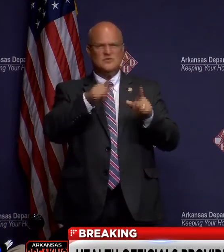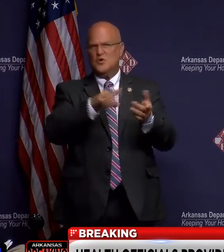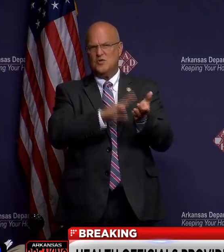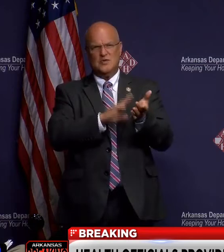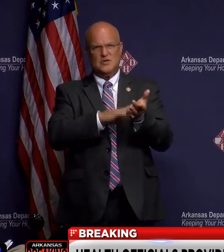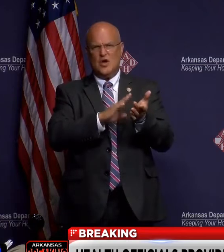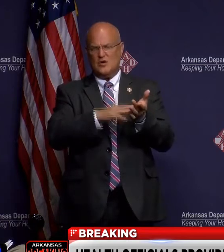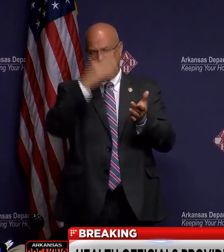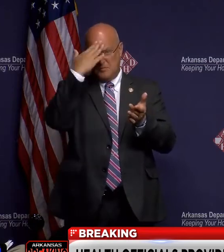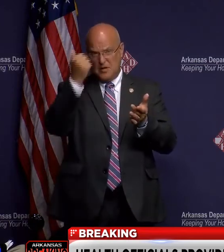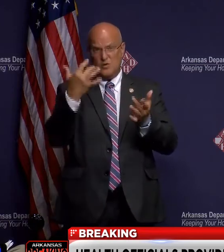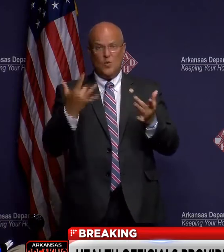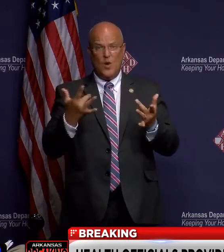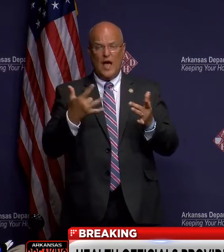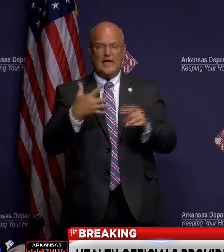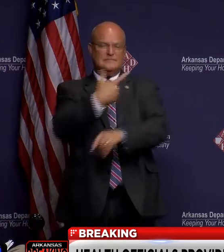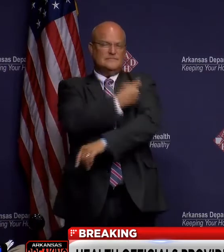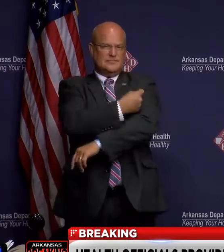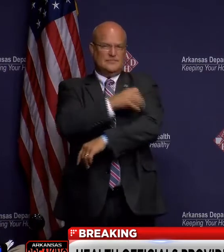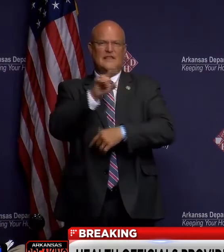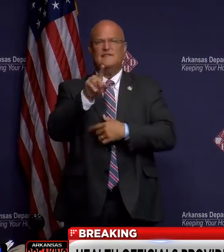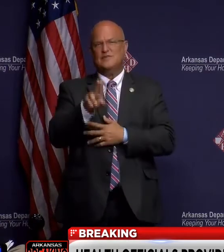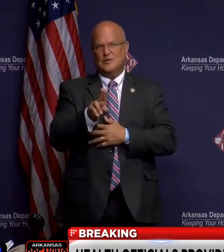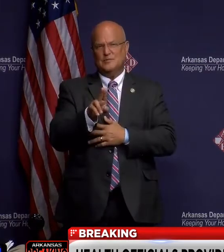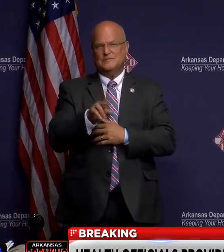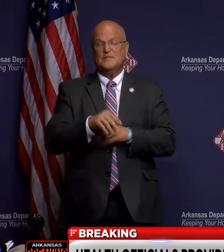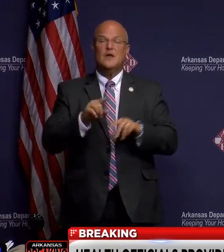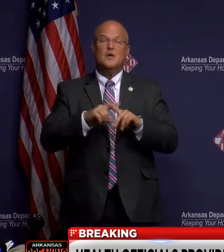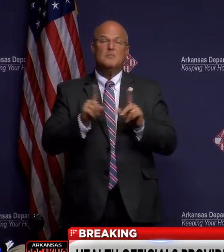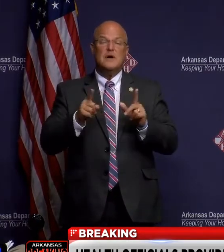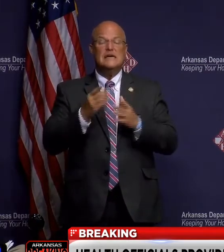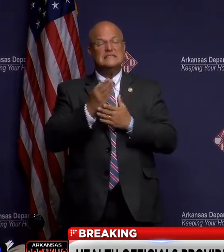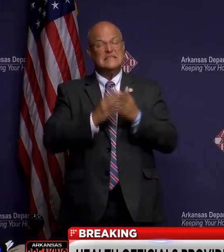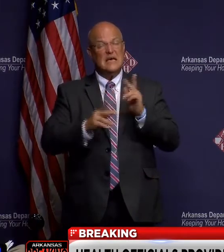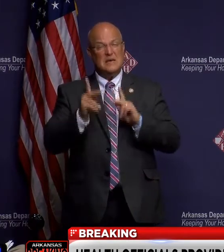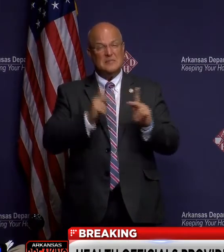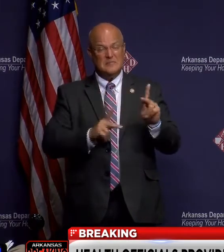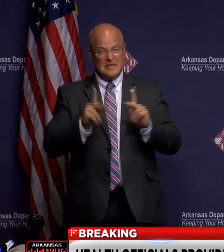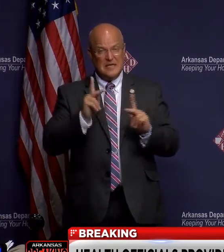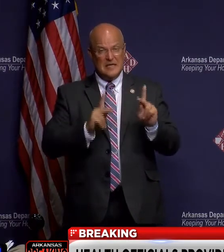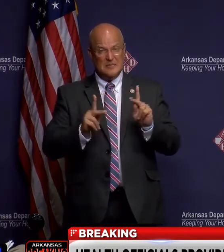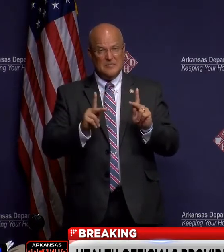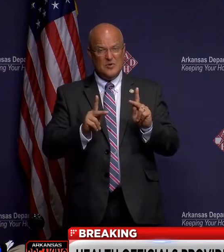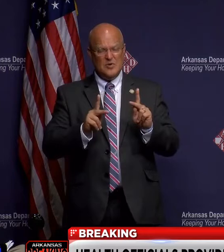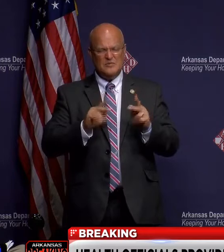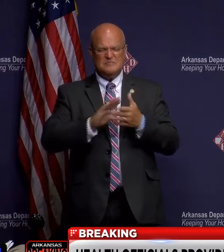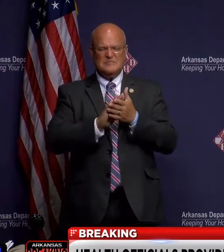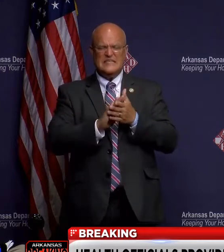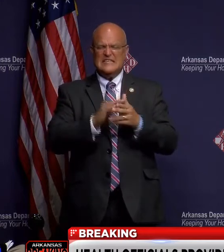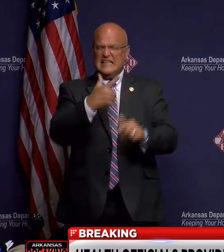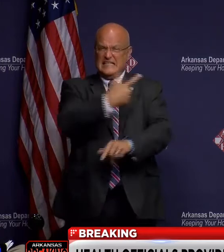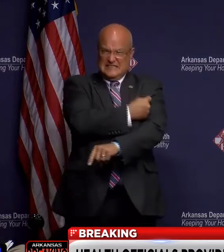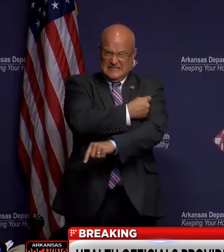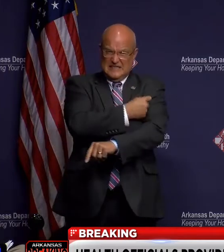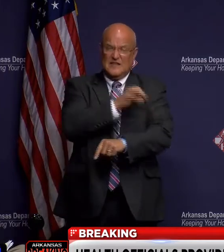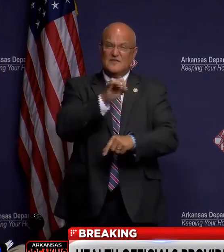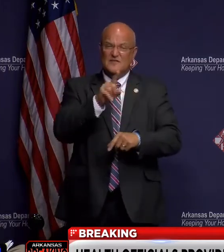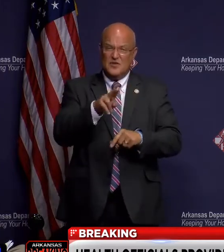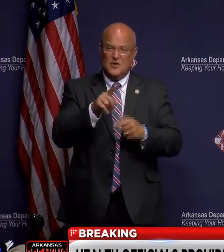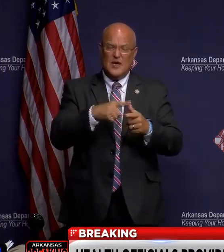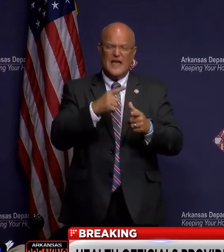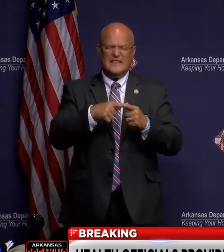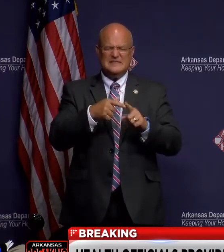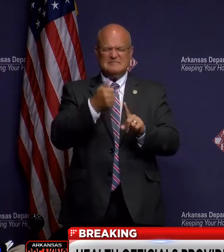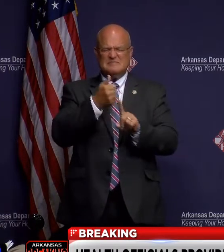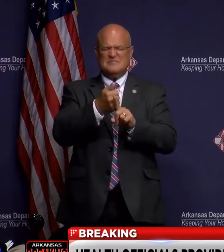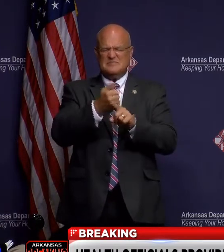the doctor at all because they've gotten the flu vaccine. But some people will get sick from the flu